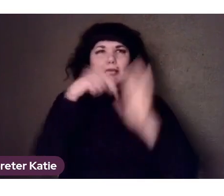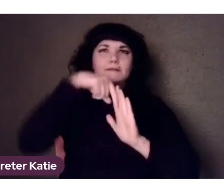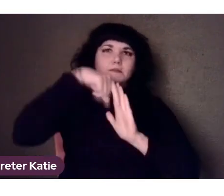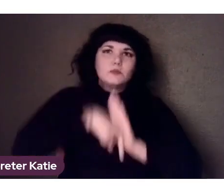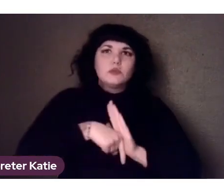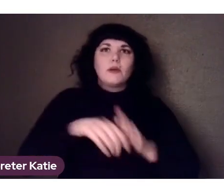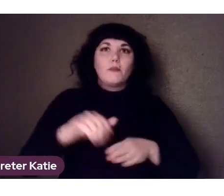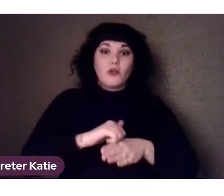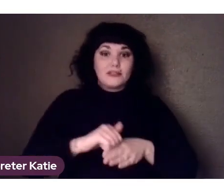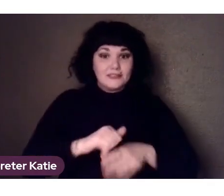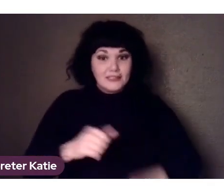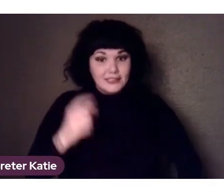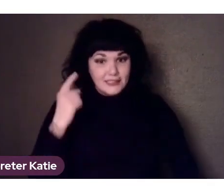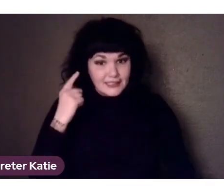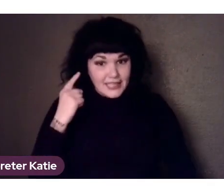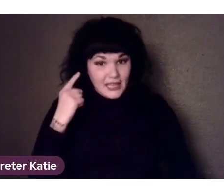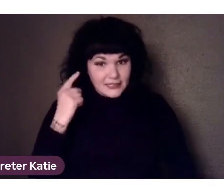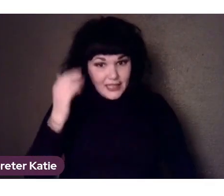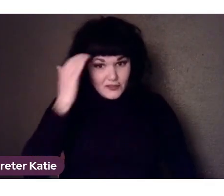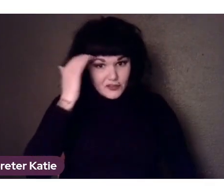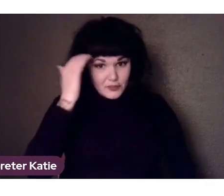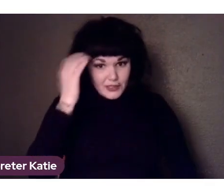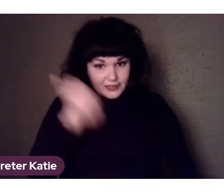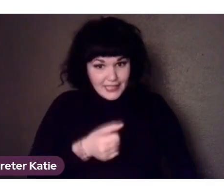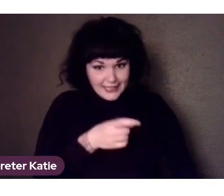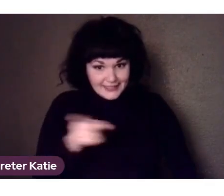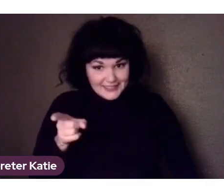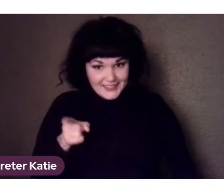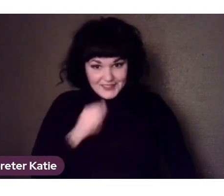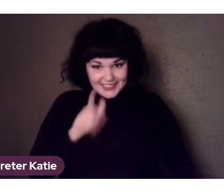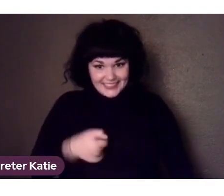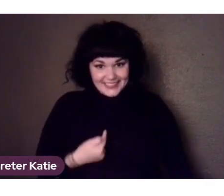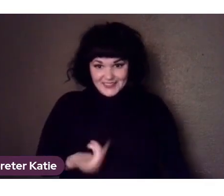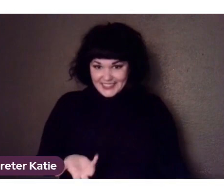that sound familiar to anyone besides me?